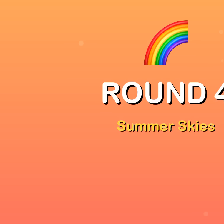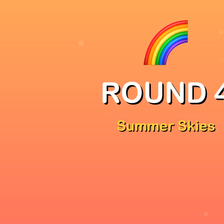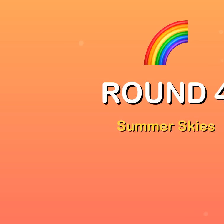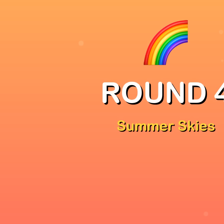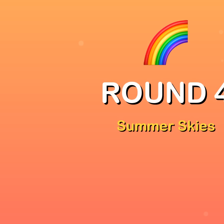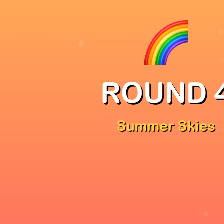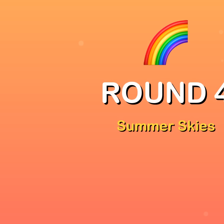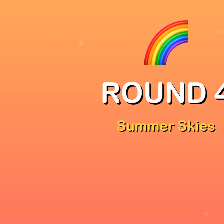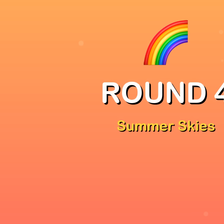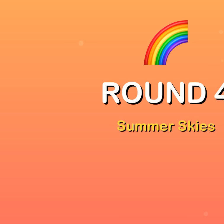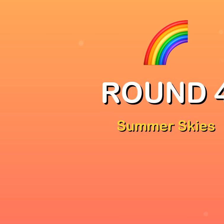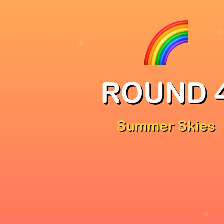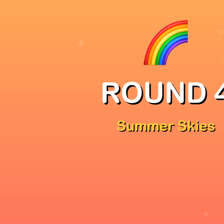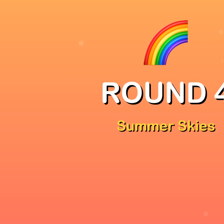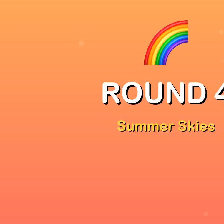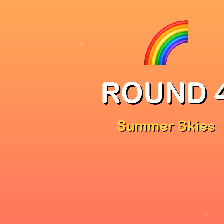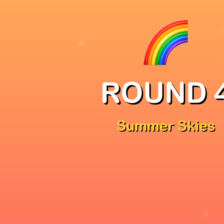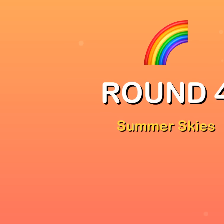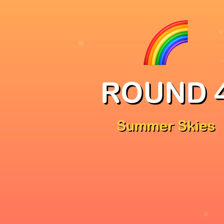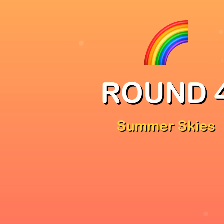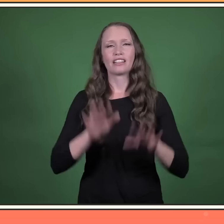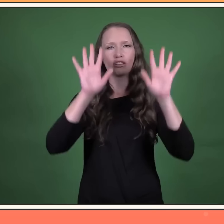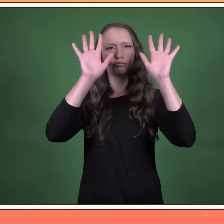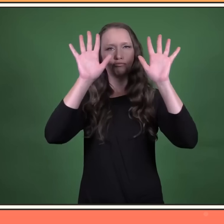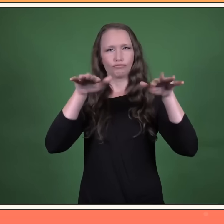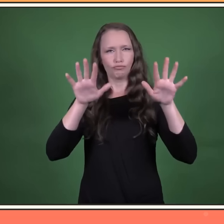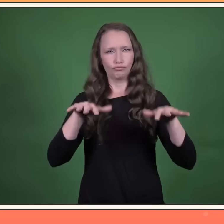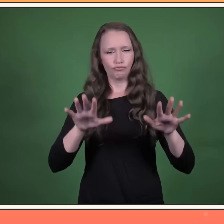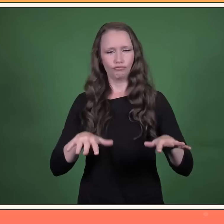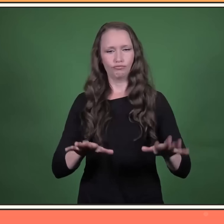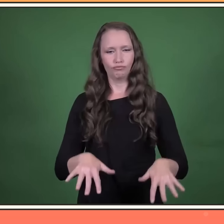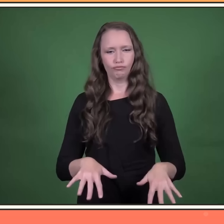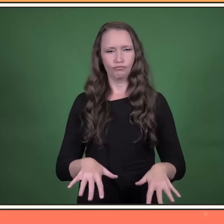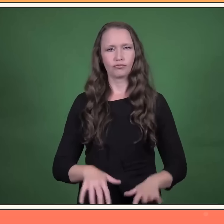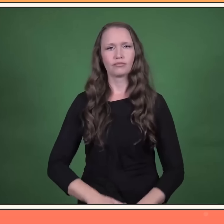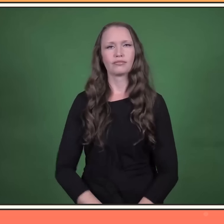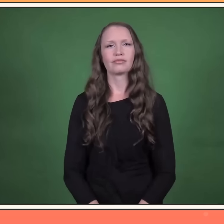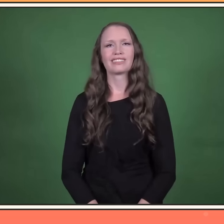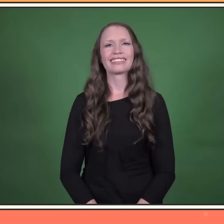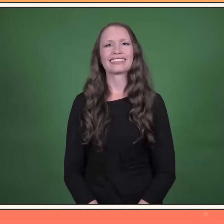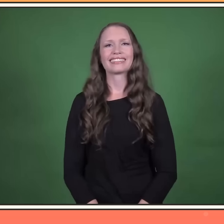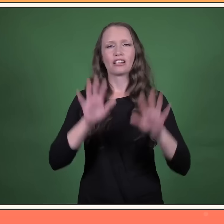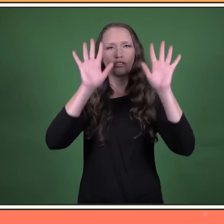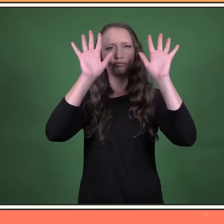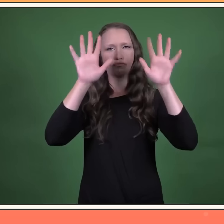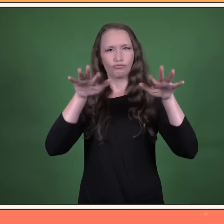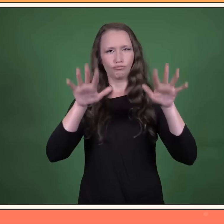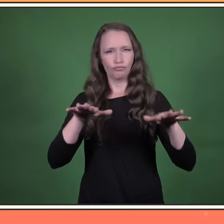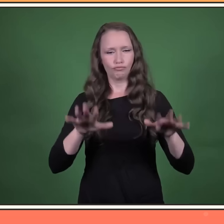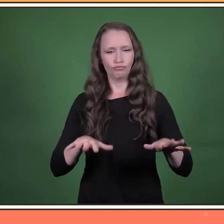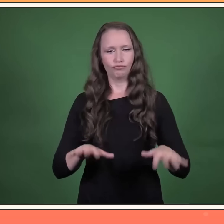Round 3. Vacation mode. Drops that crash the pool party.